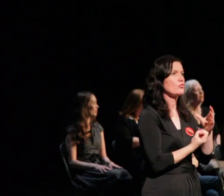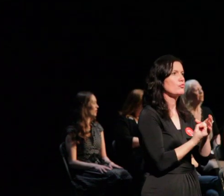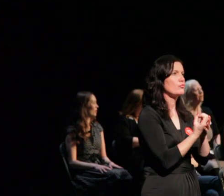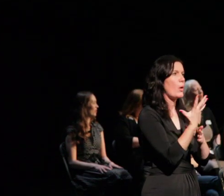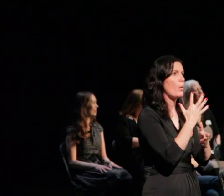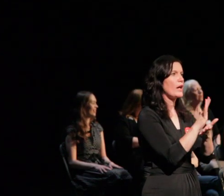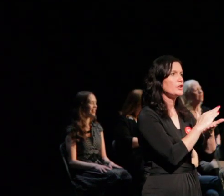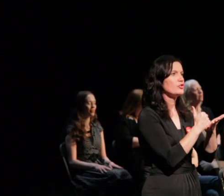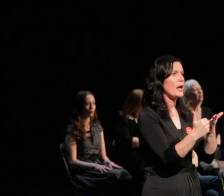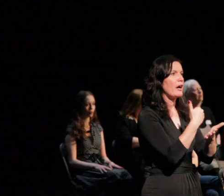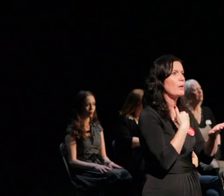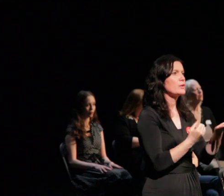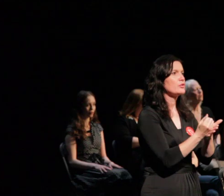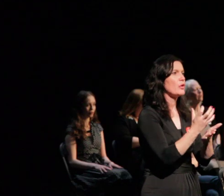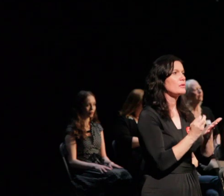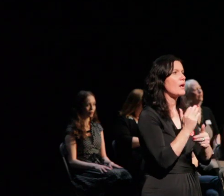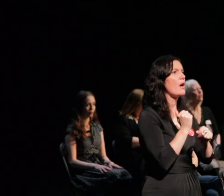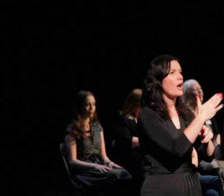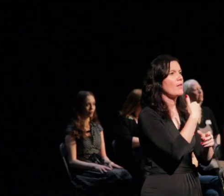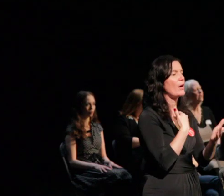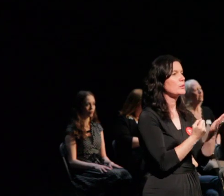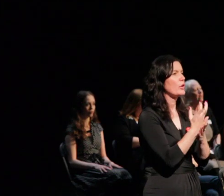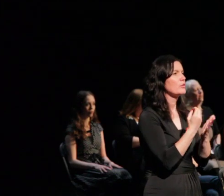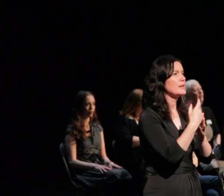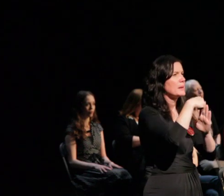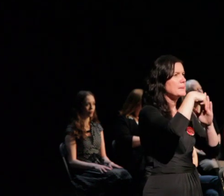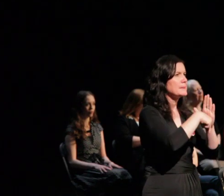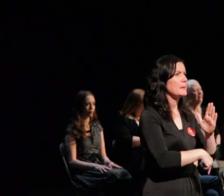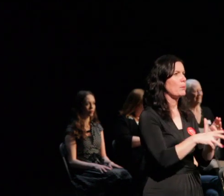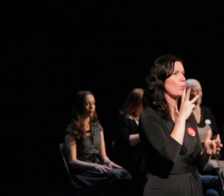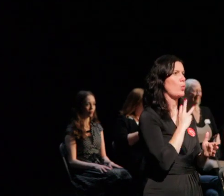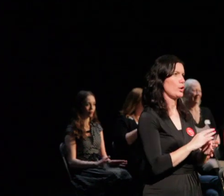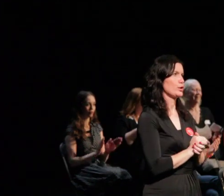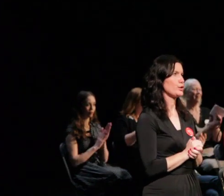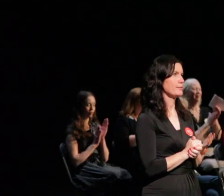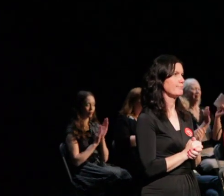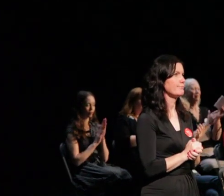and share our stories, all of our stories, in much deeper waters.